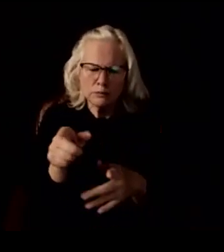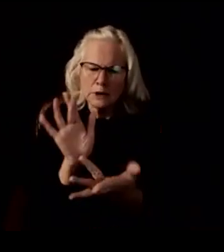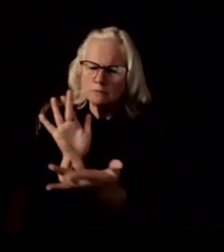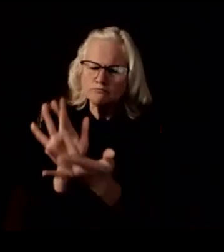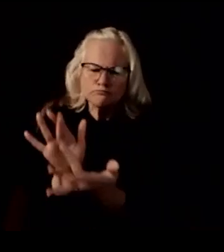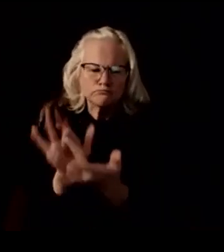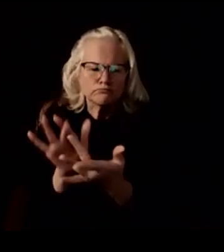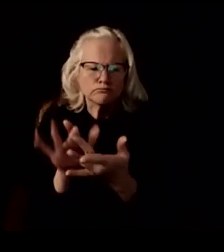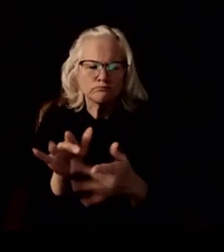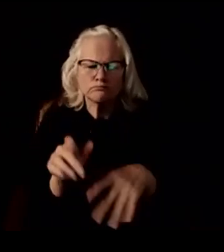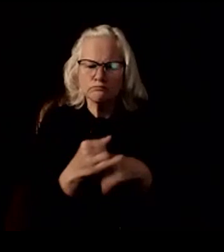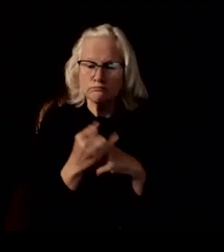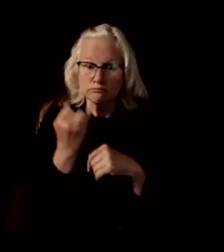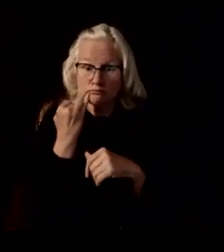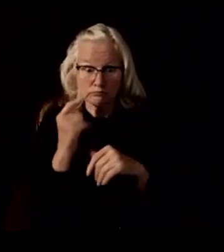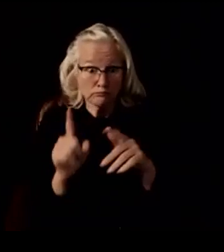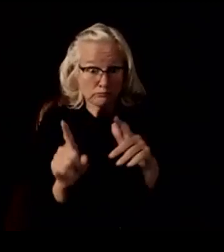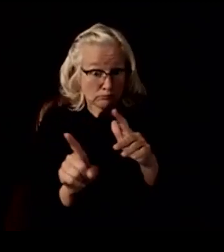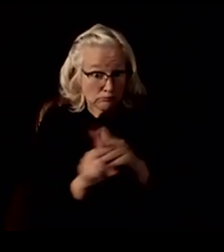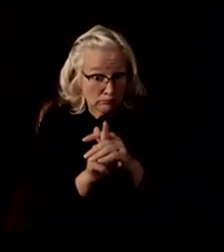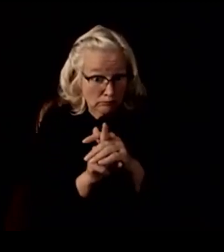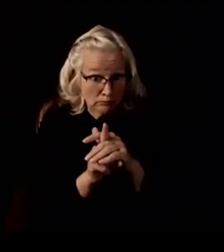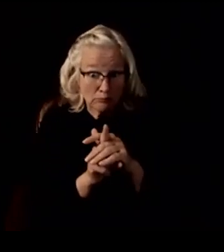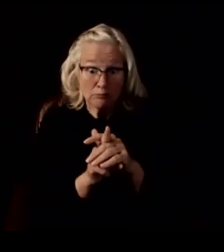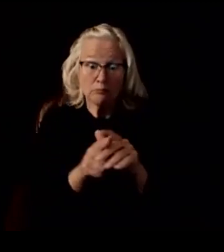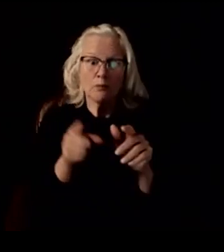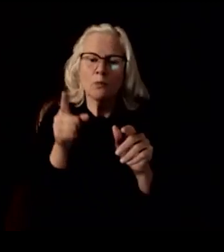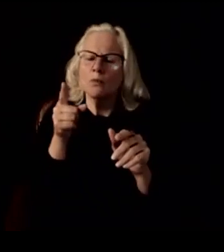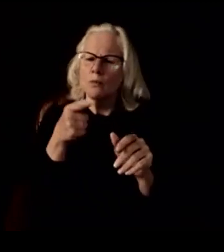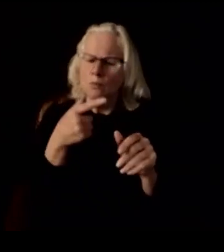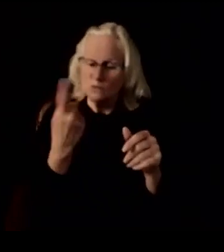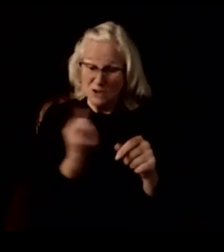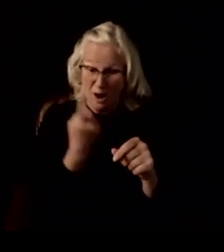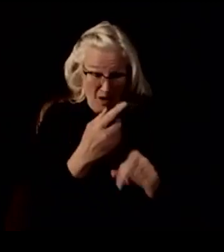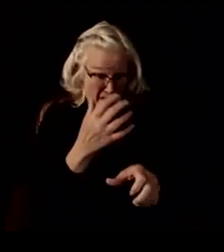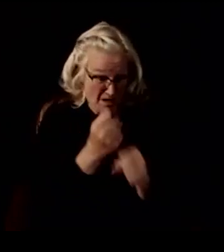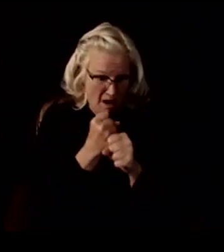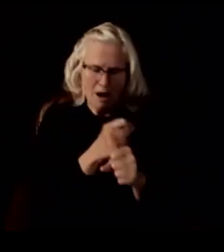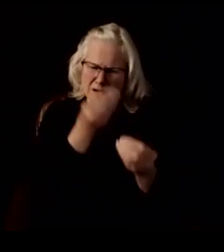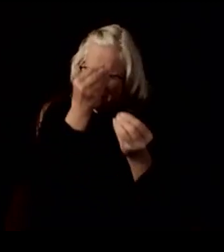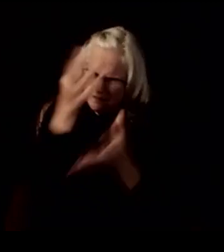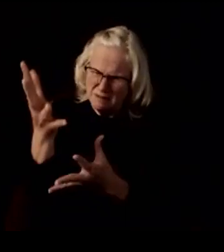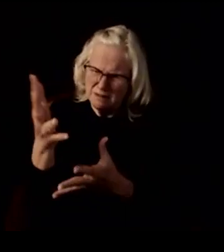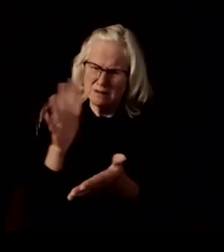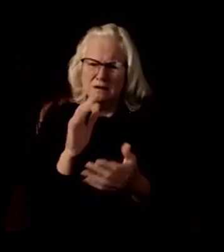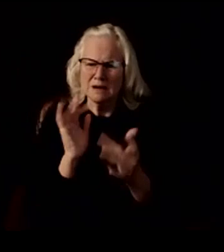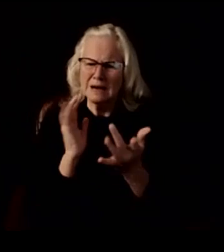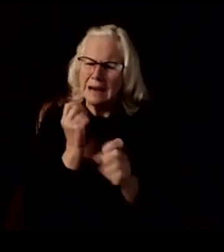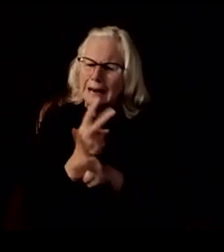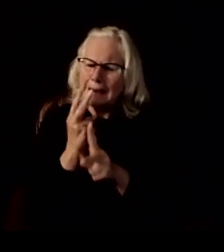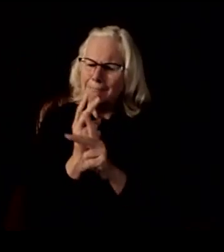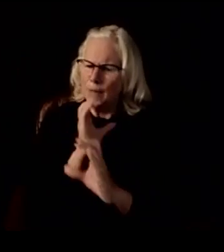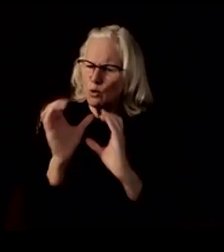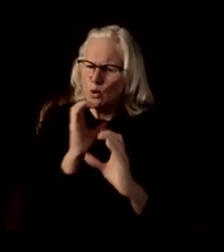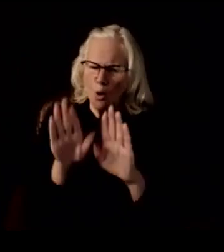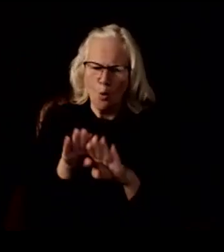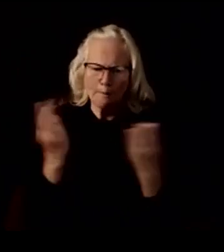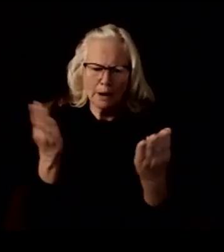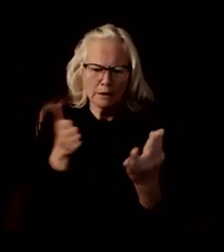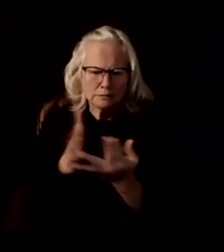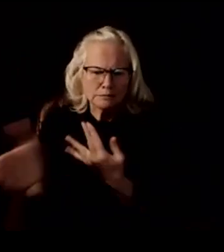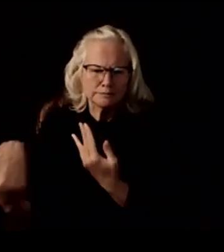can also help by following recommendations from public health workers if they call to follow up on a positive test or exposure. Students